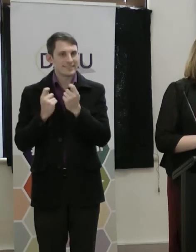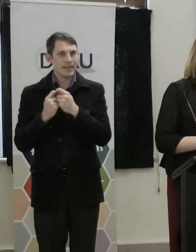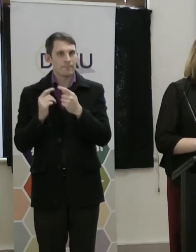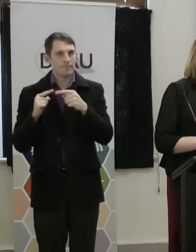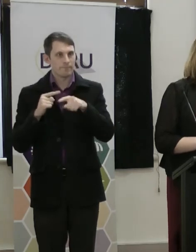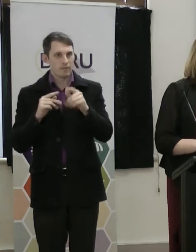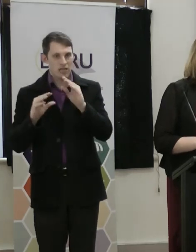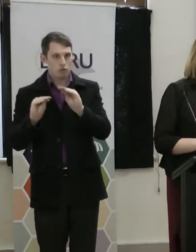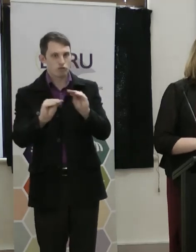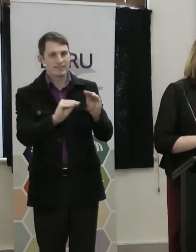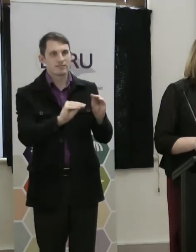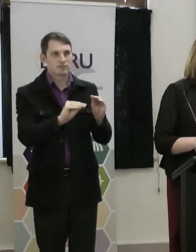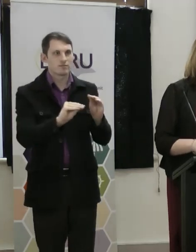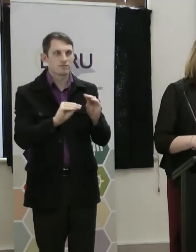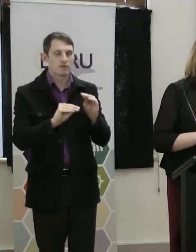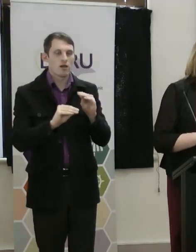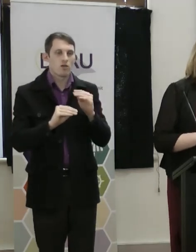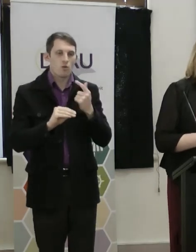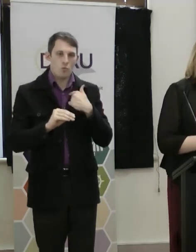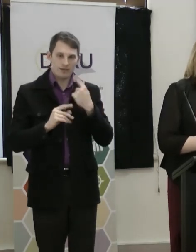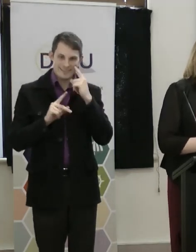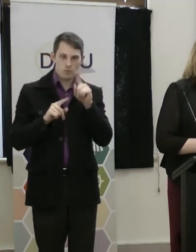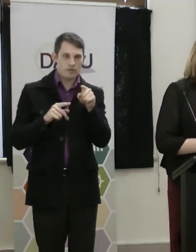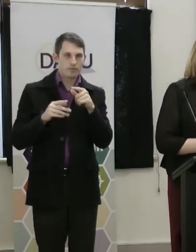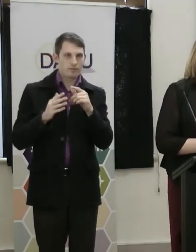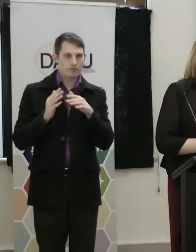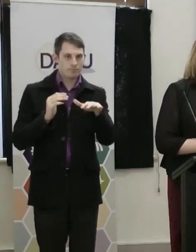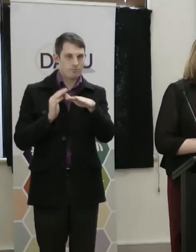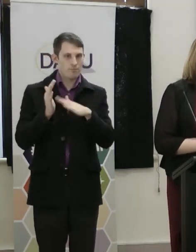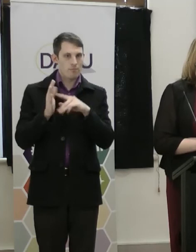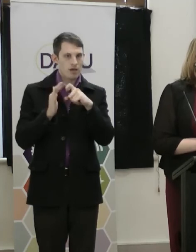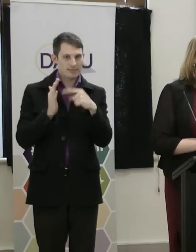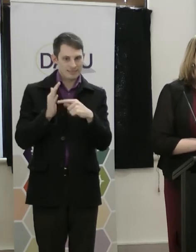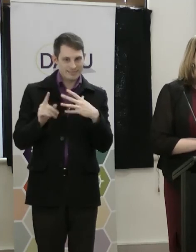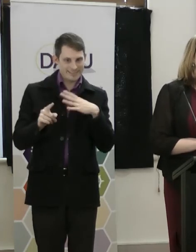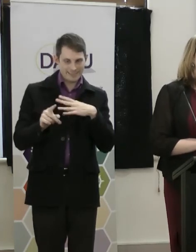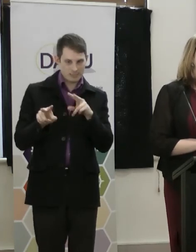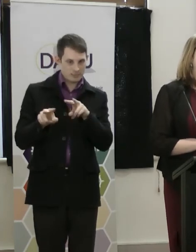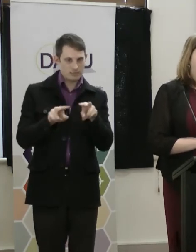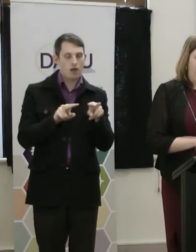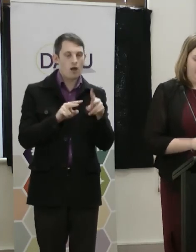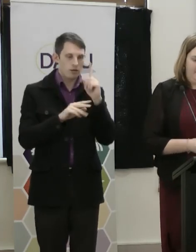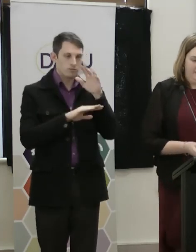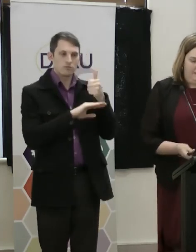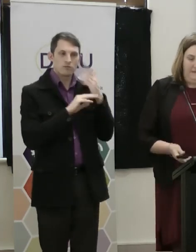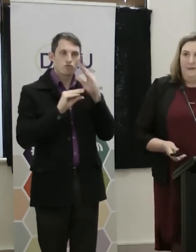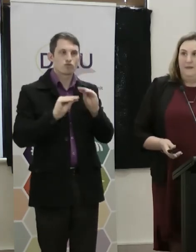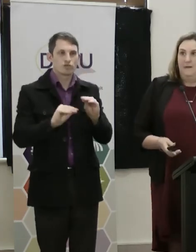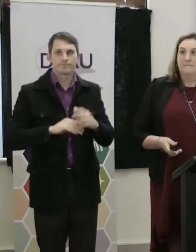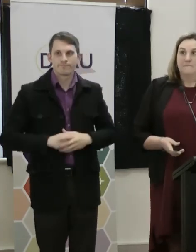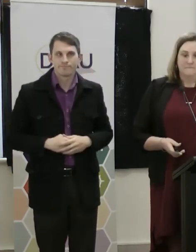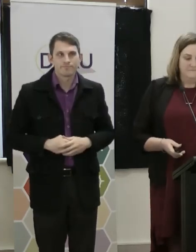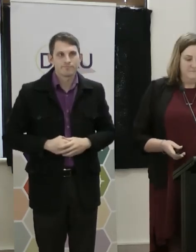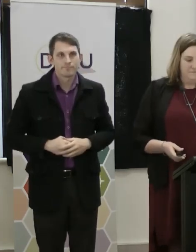tailoring it to what the market is telling us it needs or is asking of us to deliver in that education space. Okay.